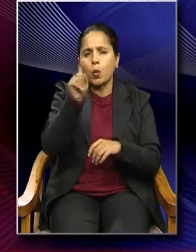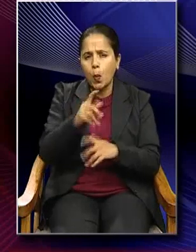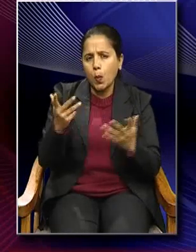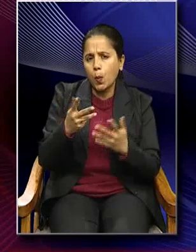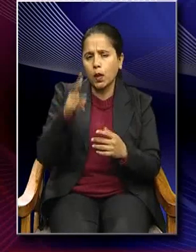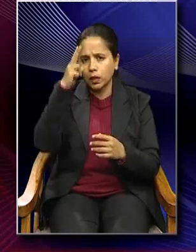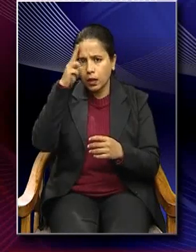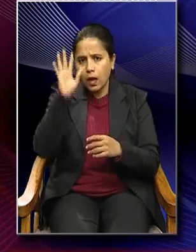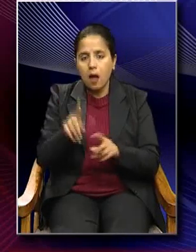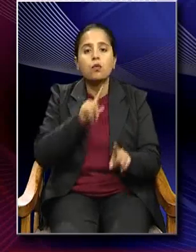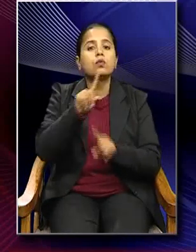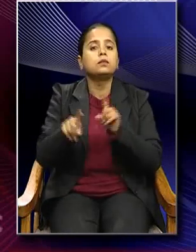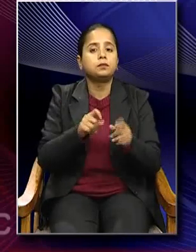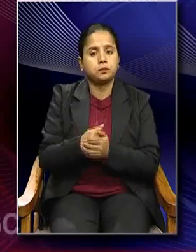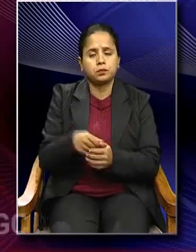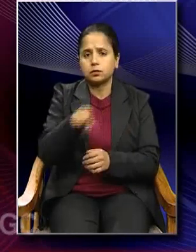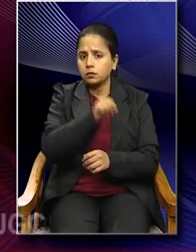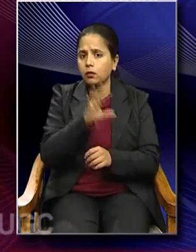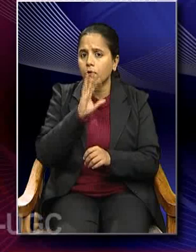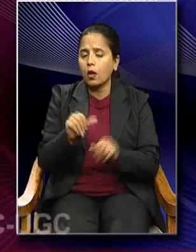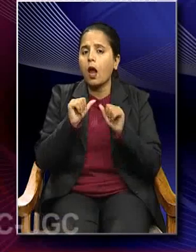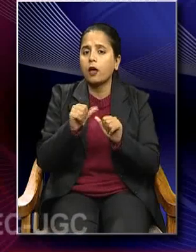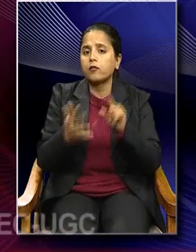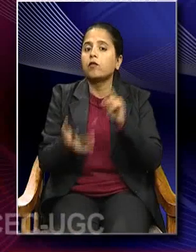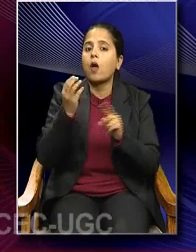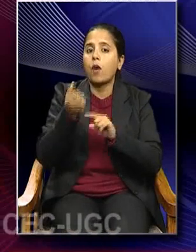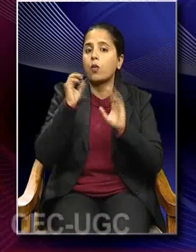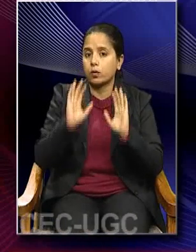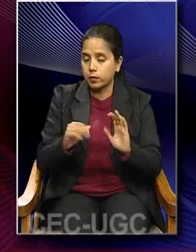questions and they find relevant answers to such questions.